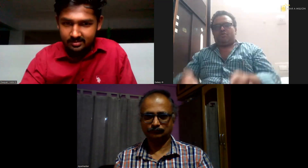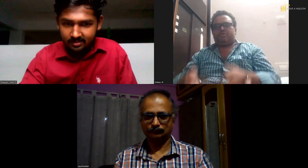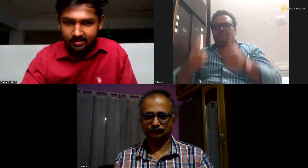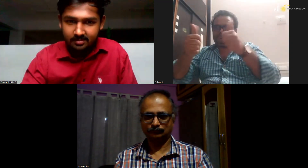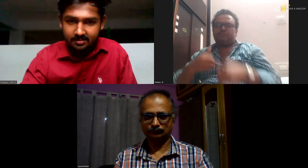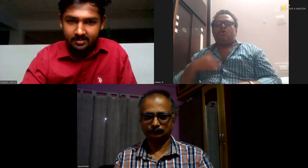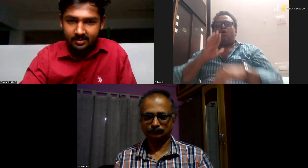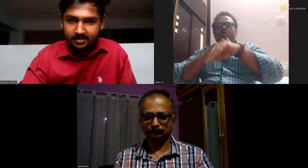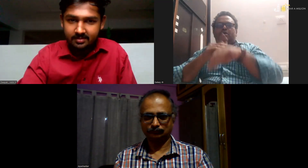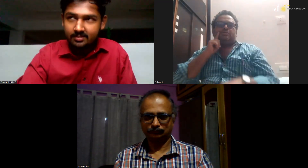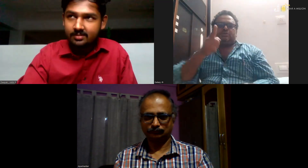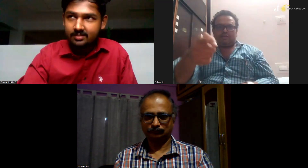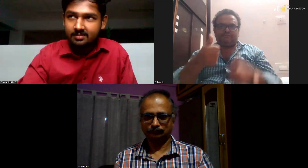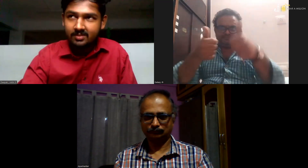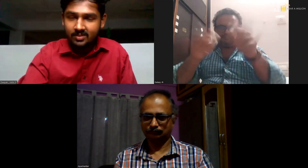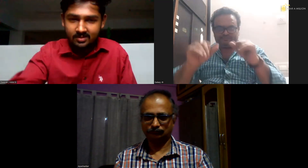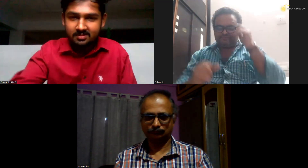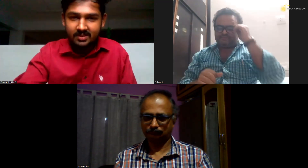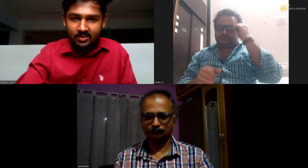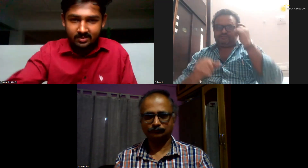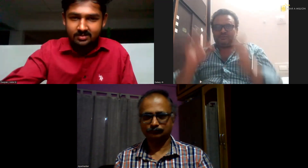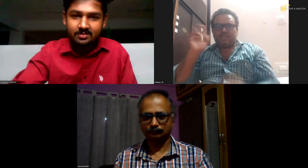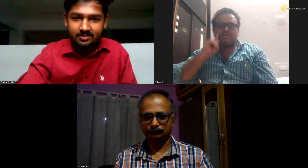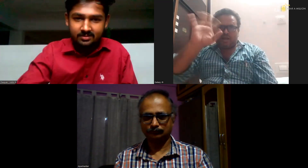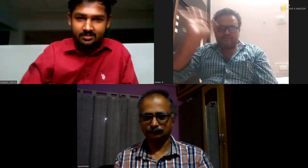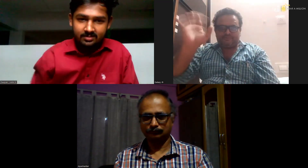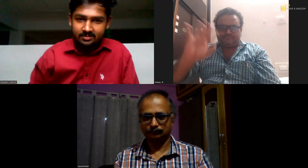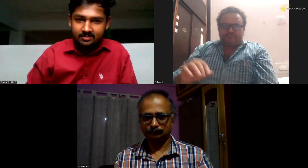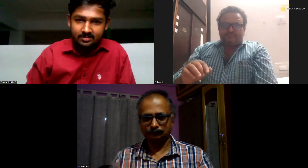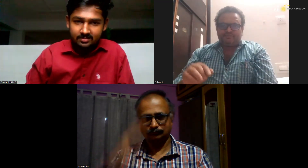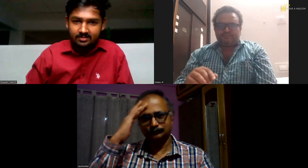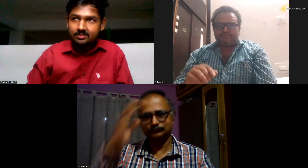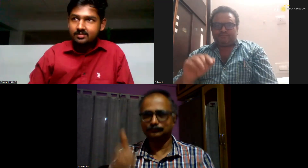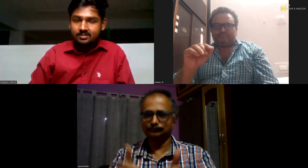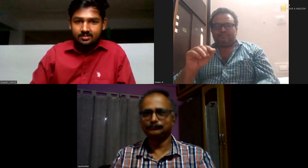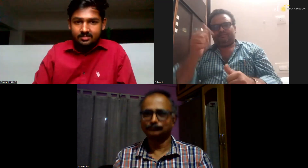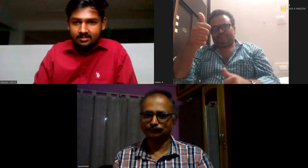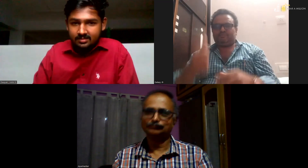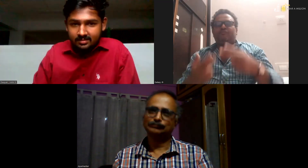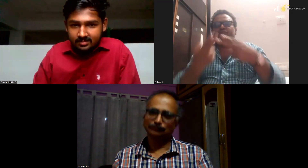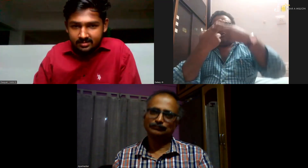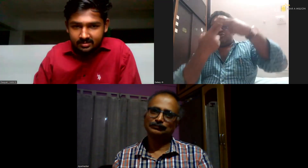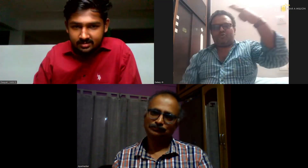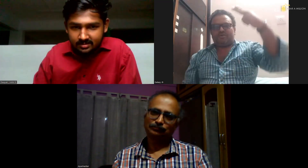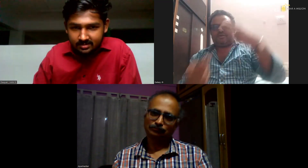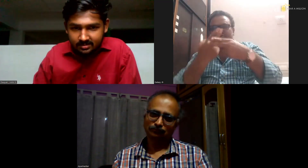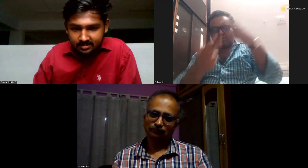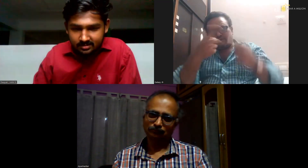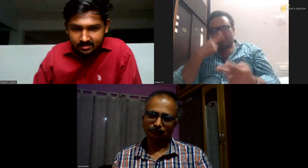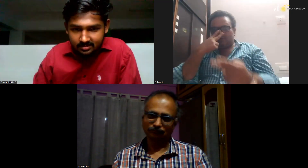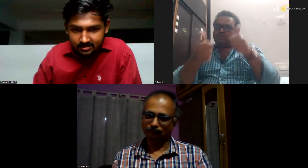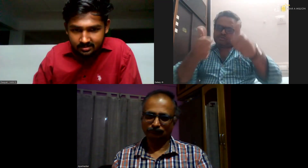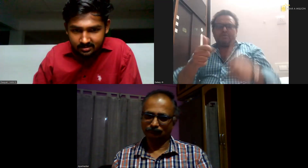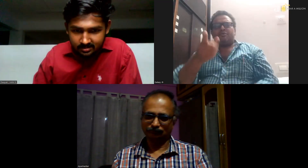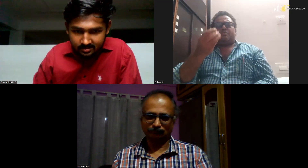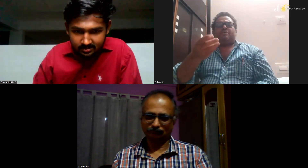so I'm Danesh from Bangalore. And I wanted to question Jai Shankar. Hello. Yeah, hi.